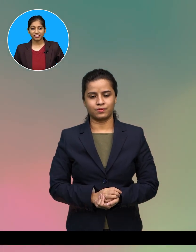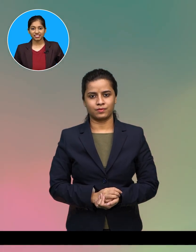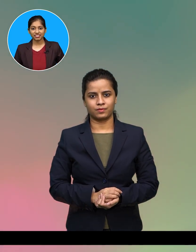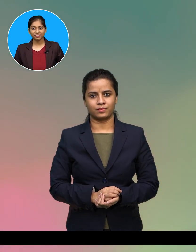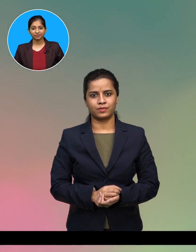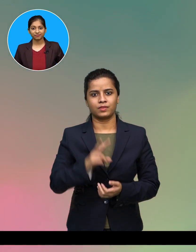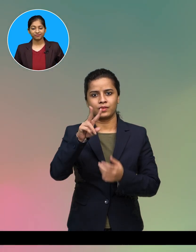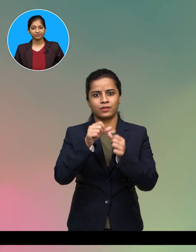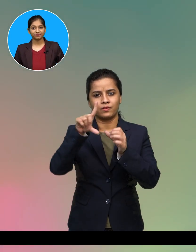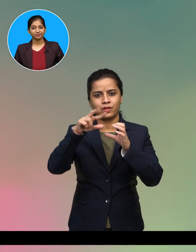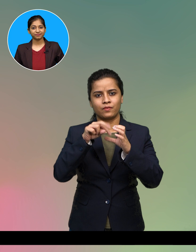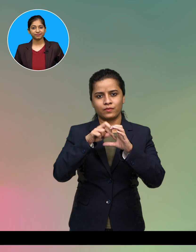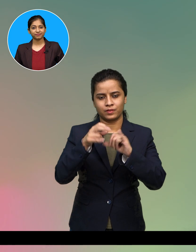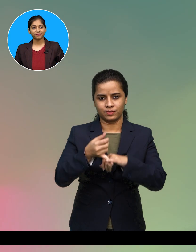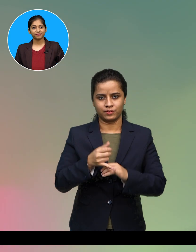Valves.